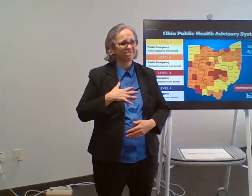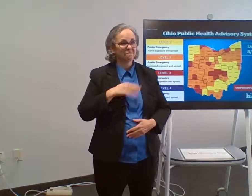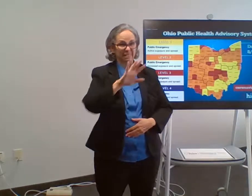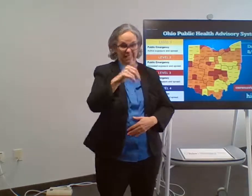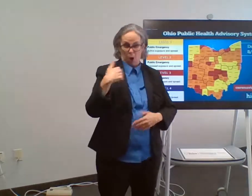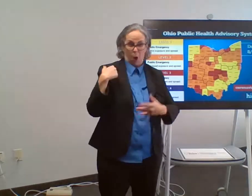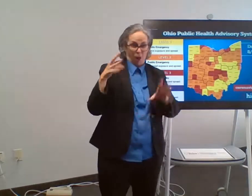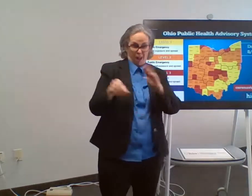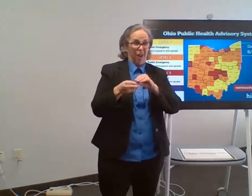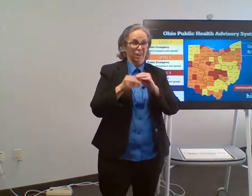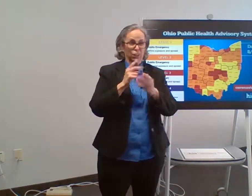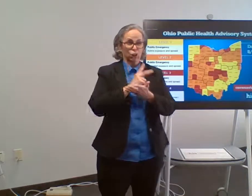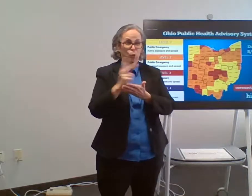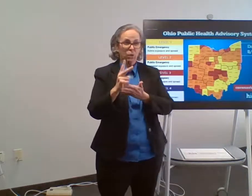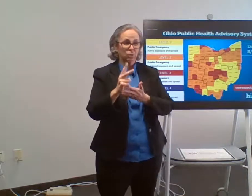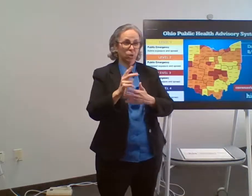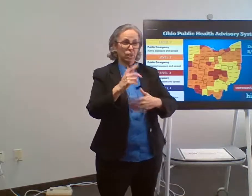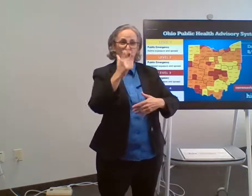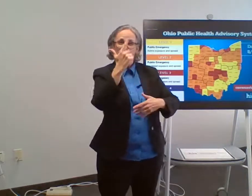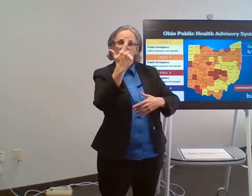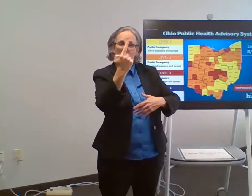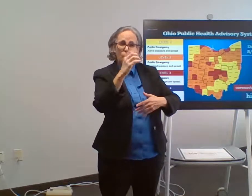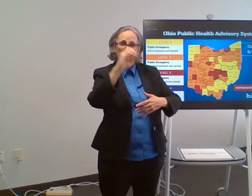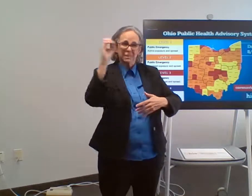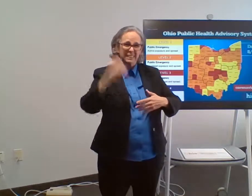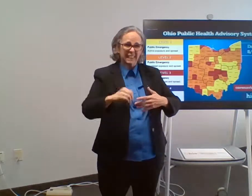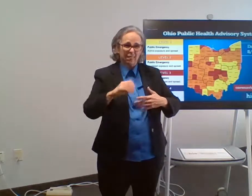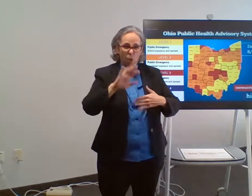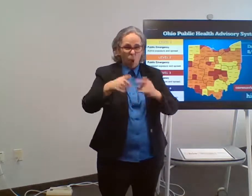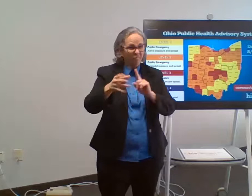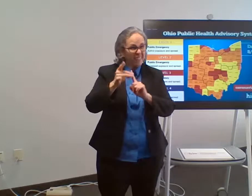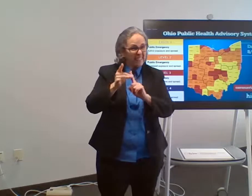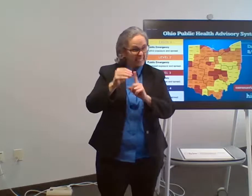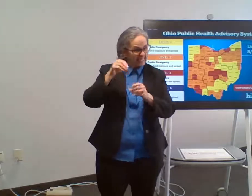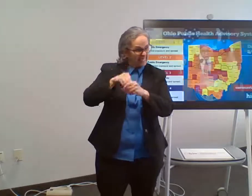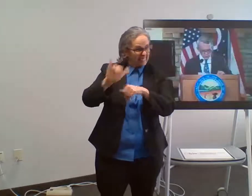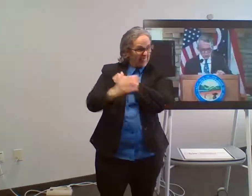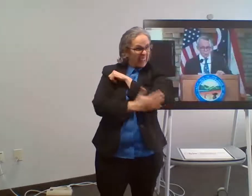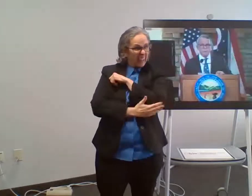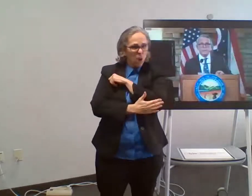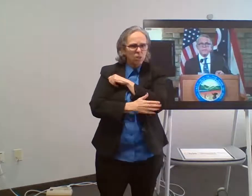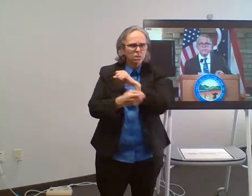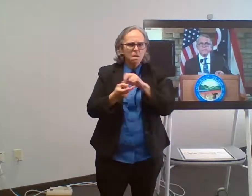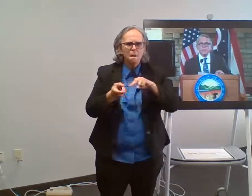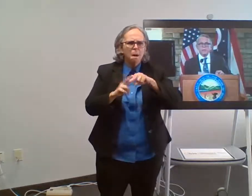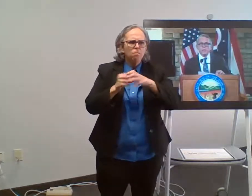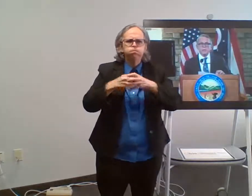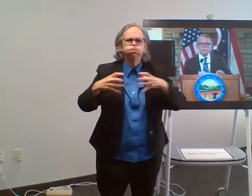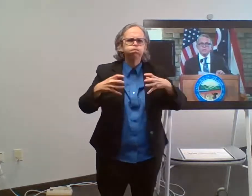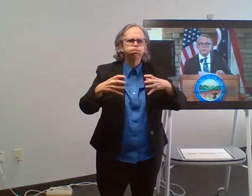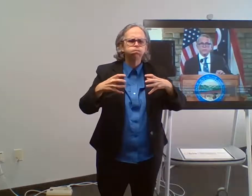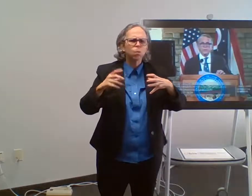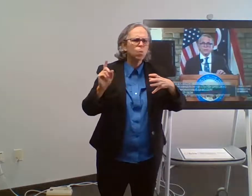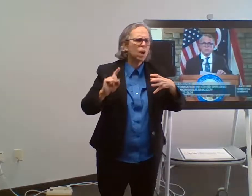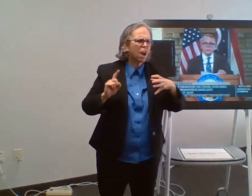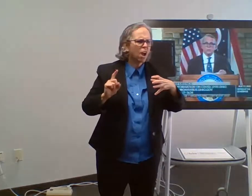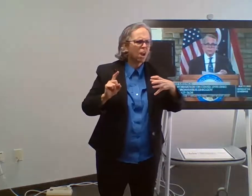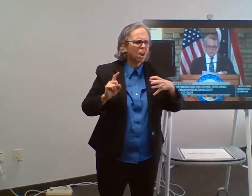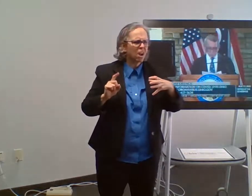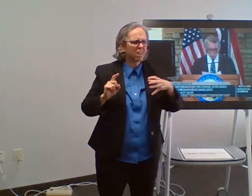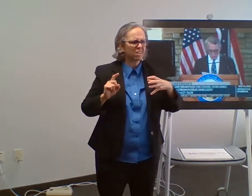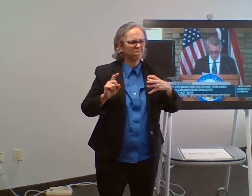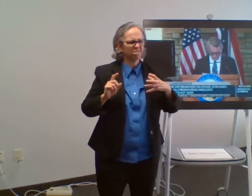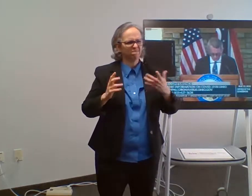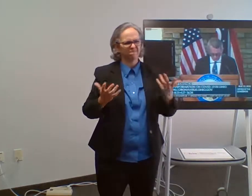weeks, 1/5. While they've had a couple of outbreaks, the number of cases linked to those outbreaks has been low, which indicates significant